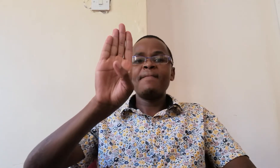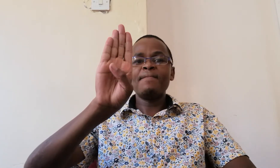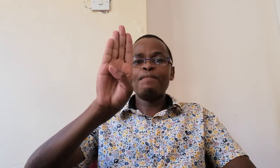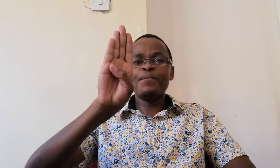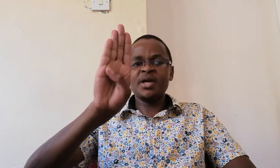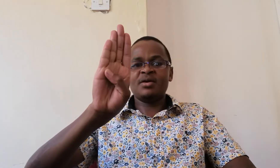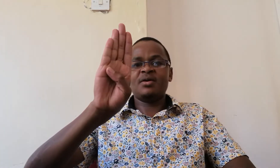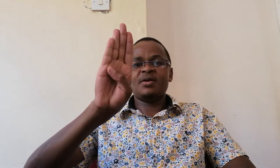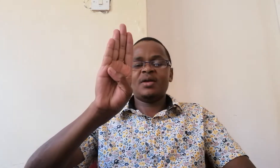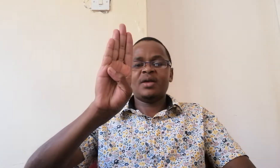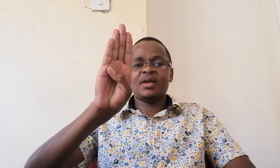B,